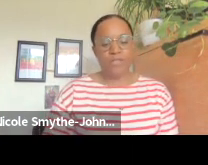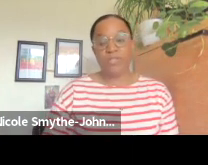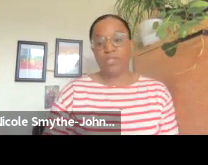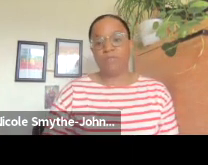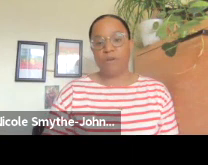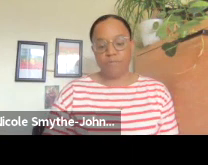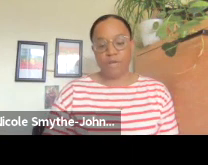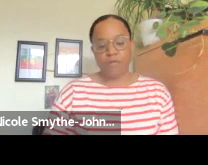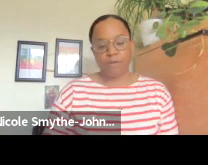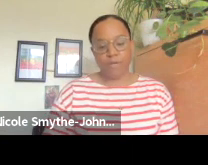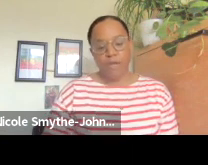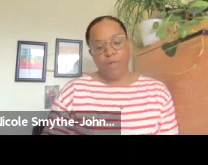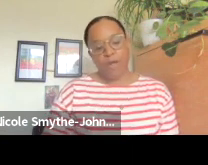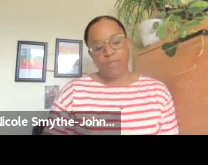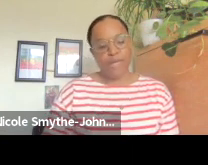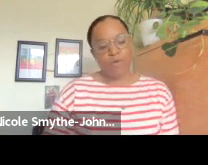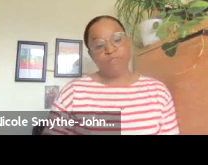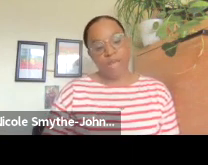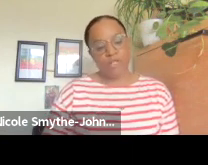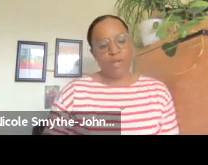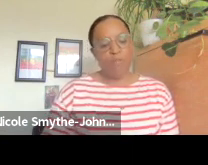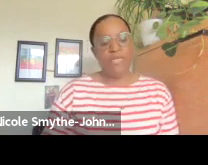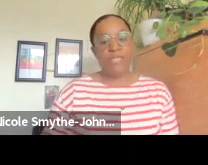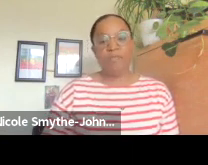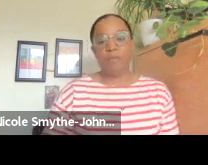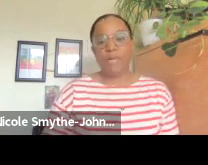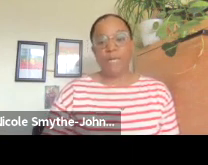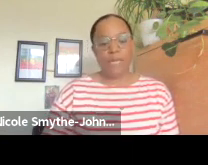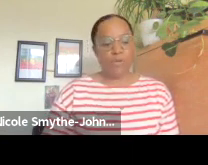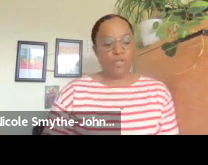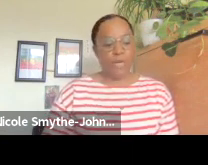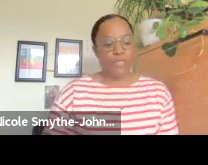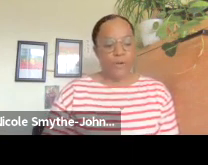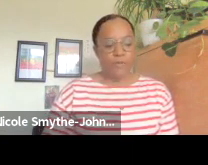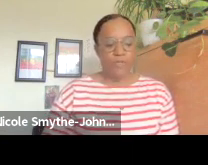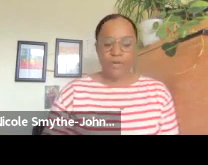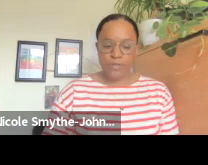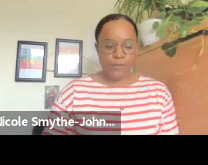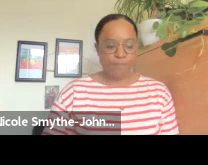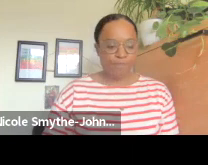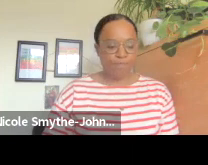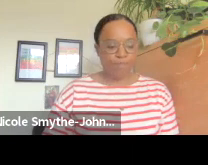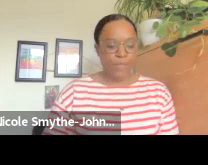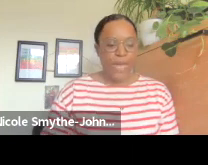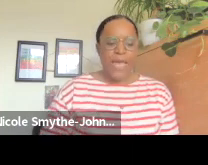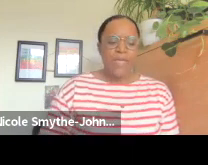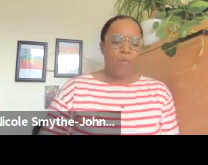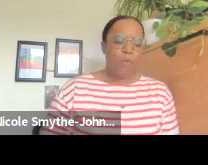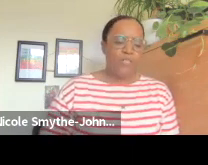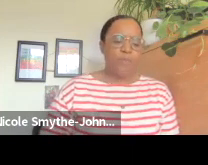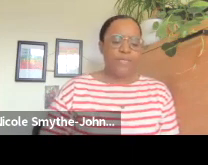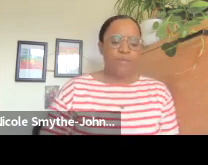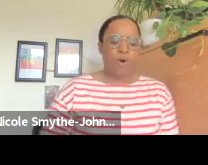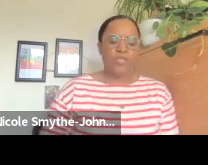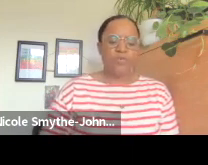light also suggests photography, perhaps a camera's flash, placing it firmly in New Jamaica territory. Yet where